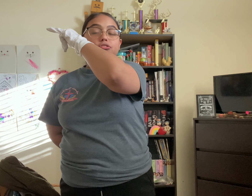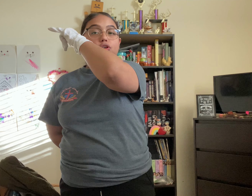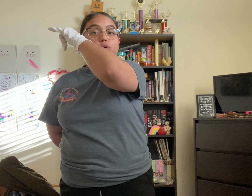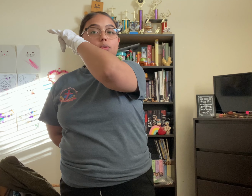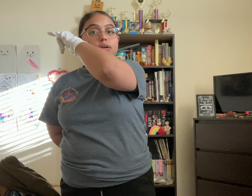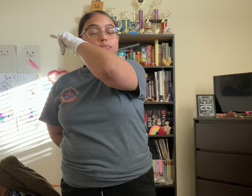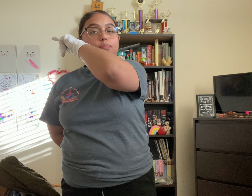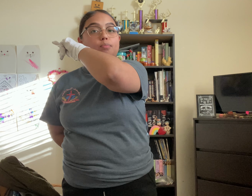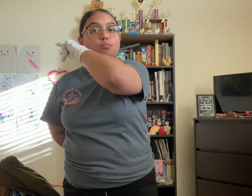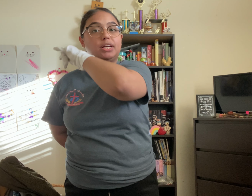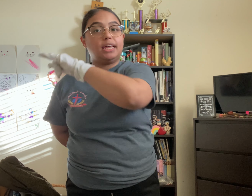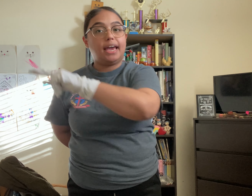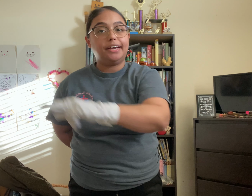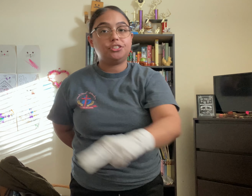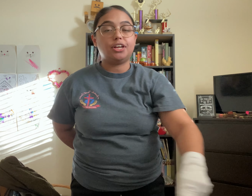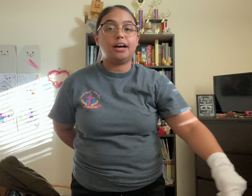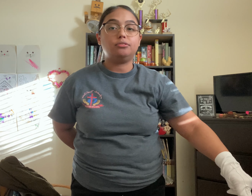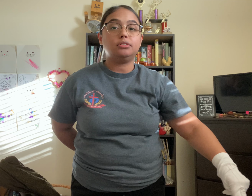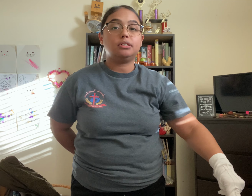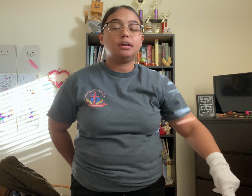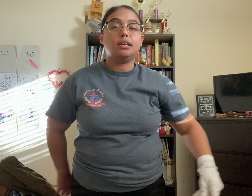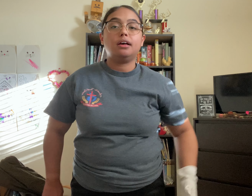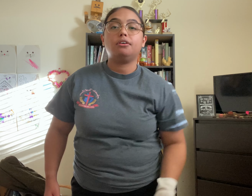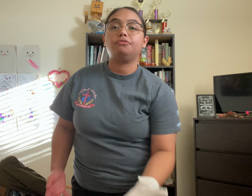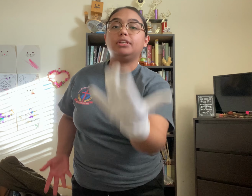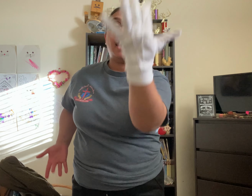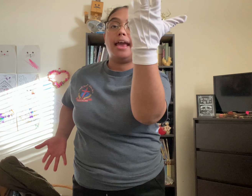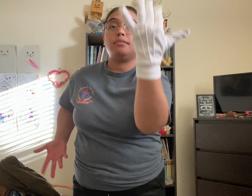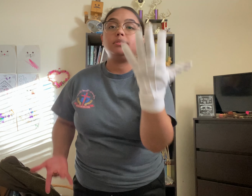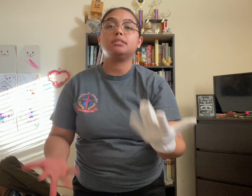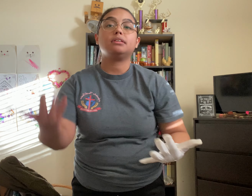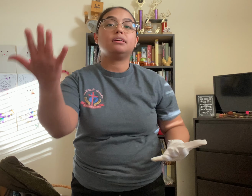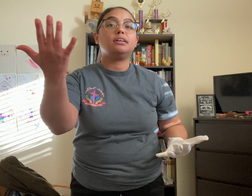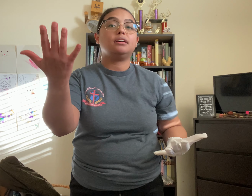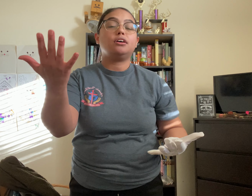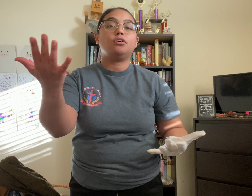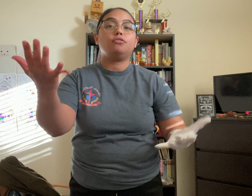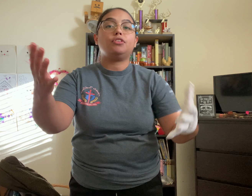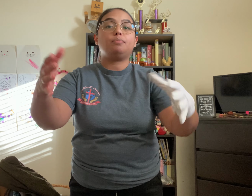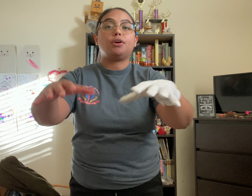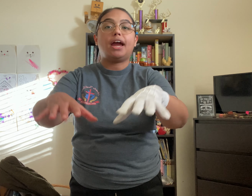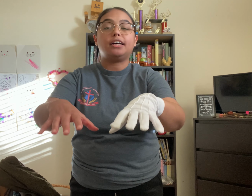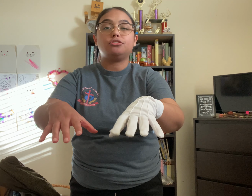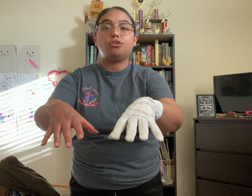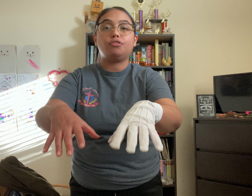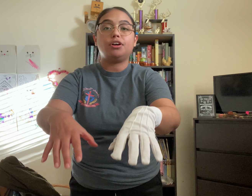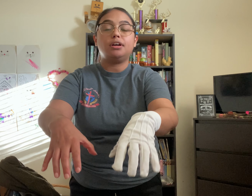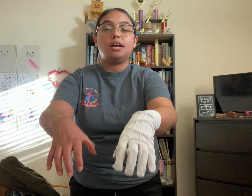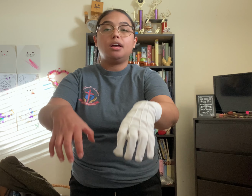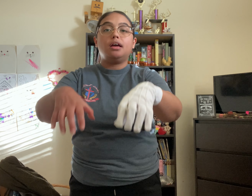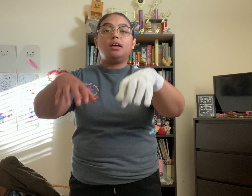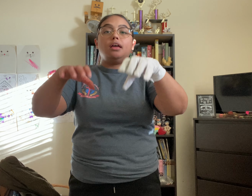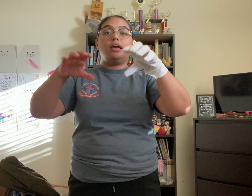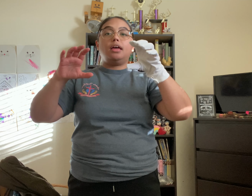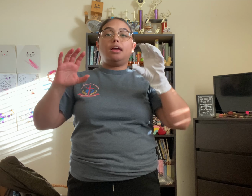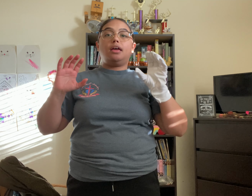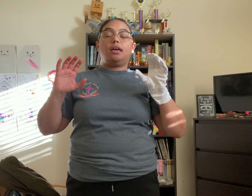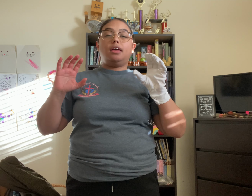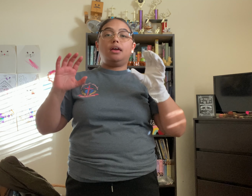so bring the H down, flames, flip your hands over, and